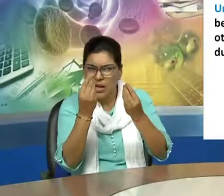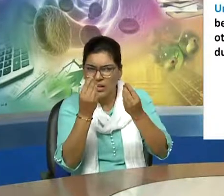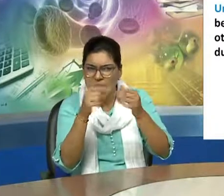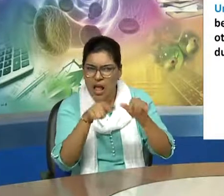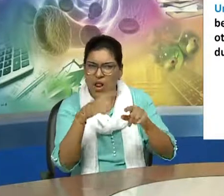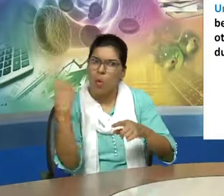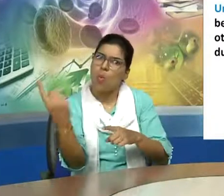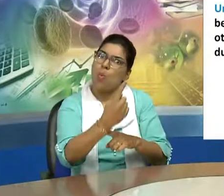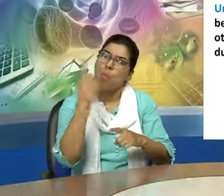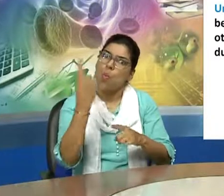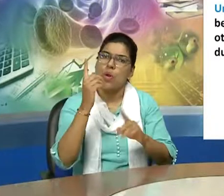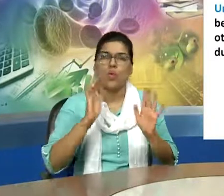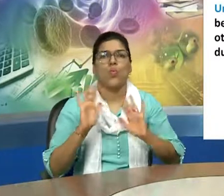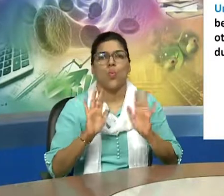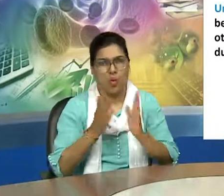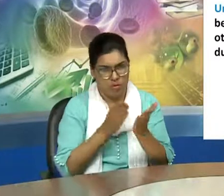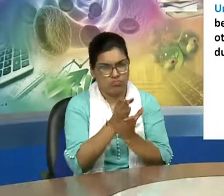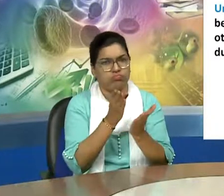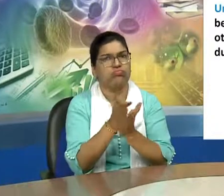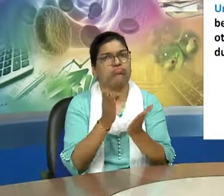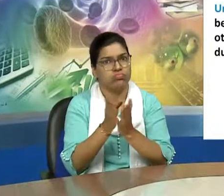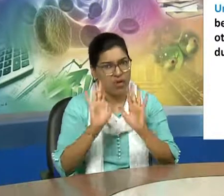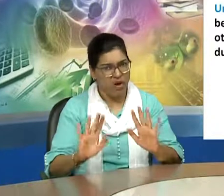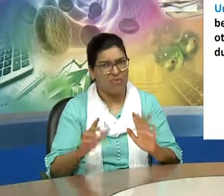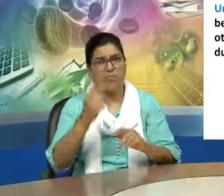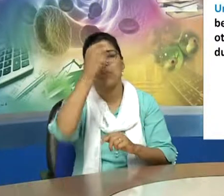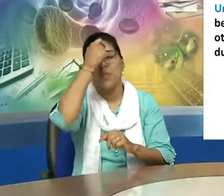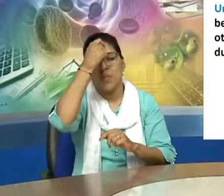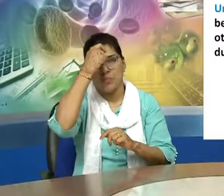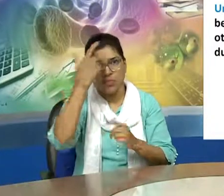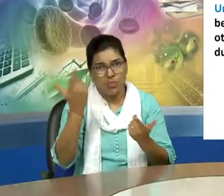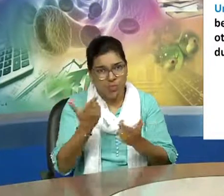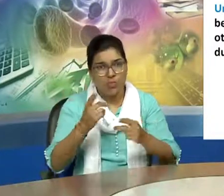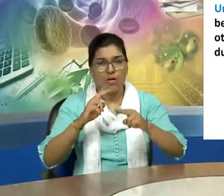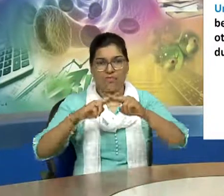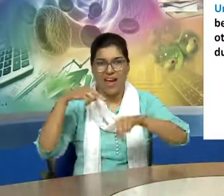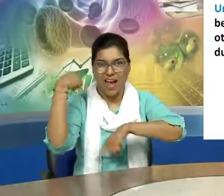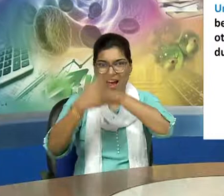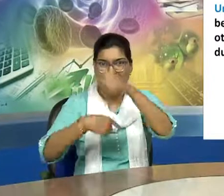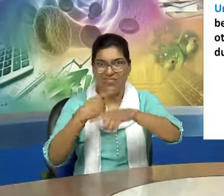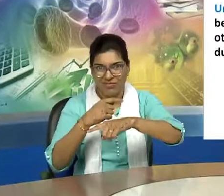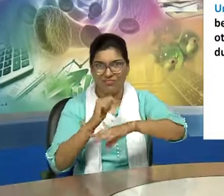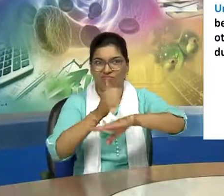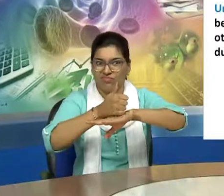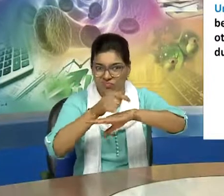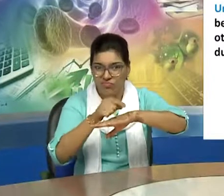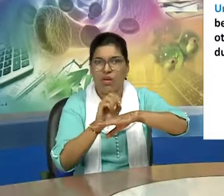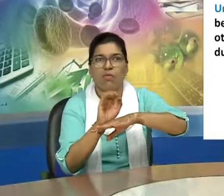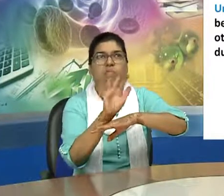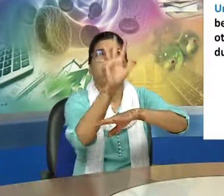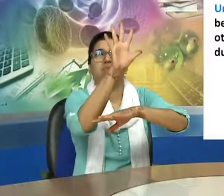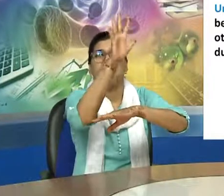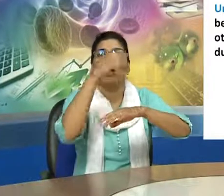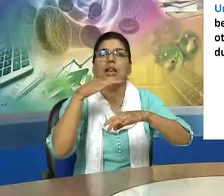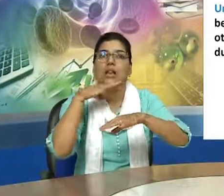depleted, but also large land areas,